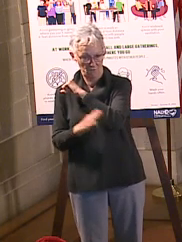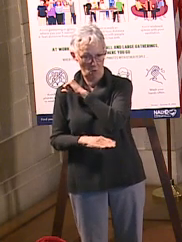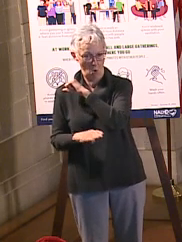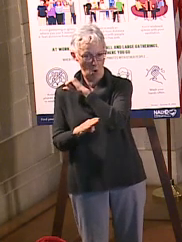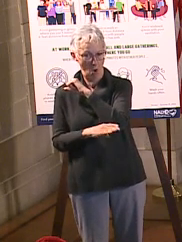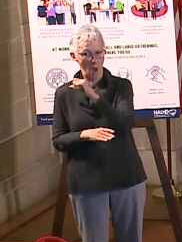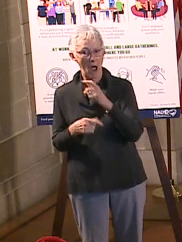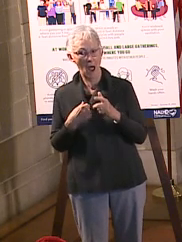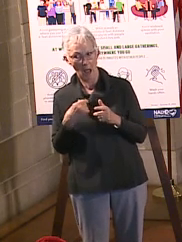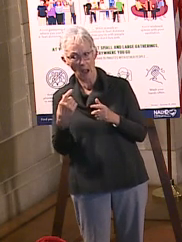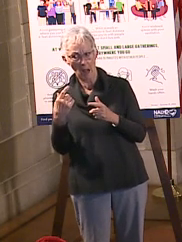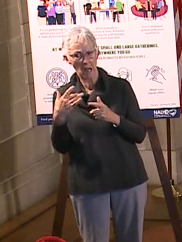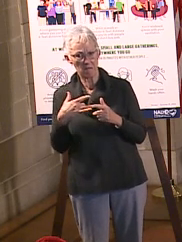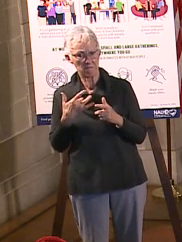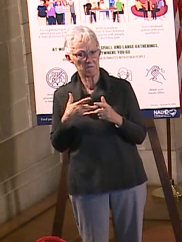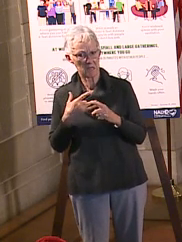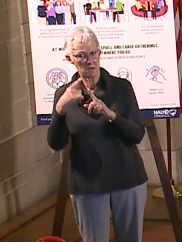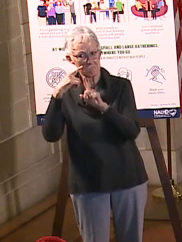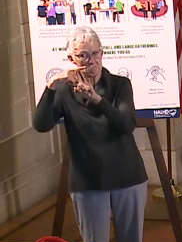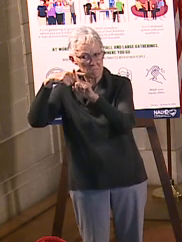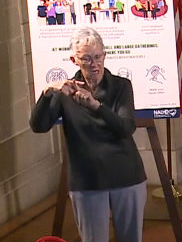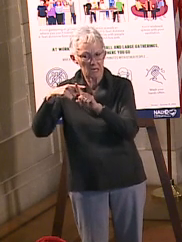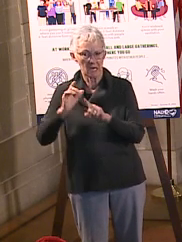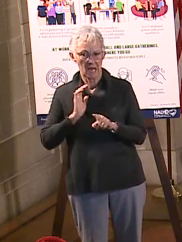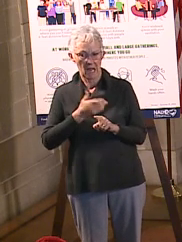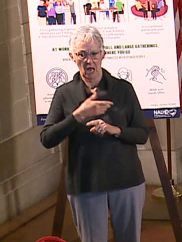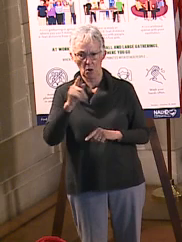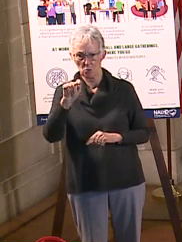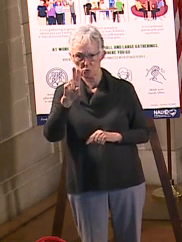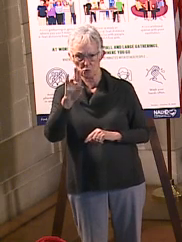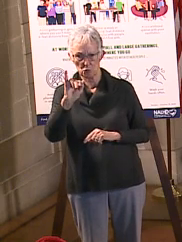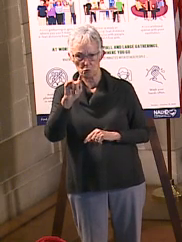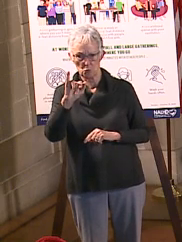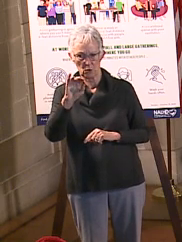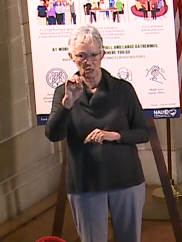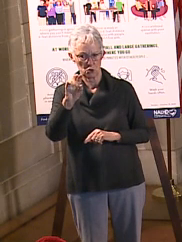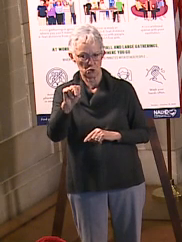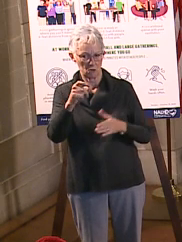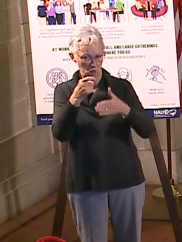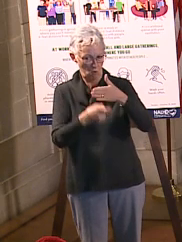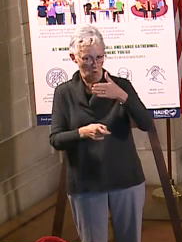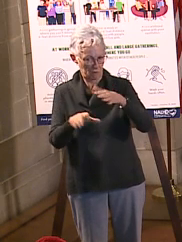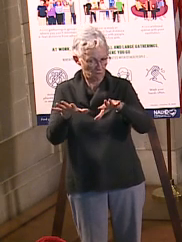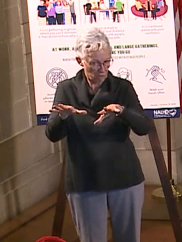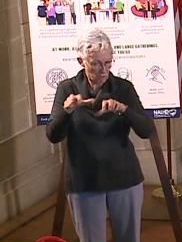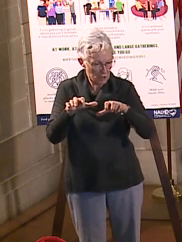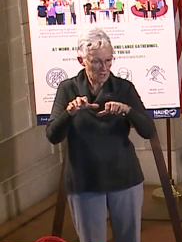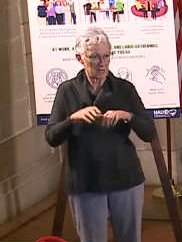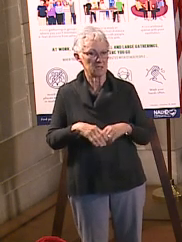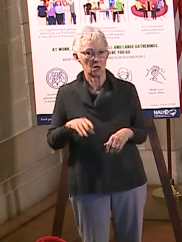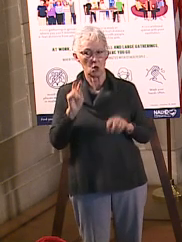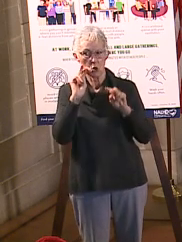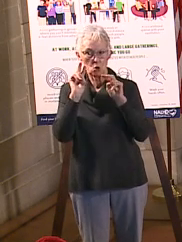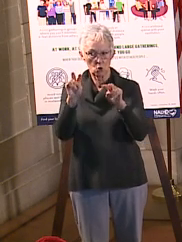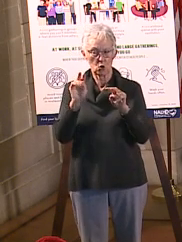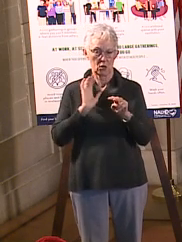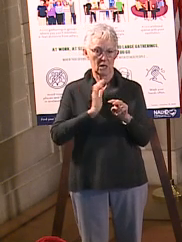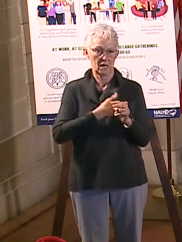some of the things that we've done with Nebraska Promise, the tuition freeze, even taking a look at our academic calendar for next